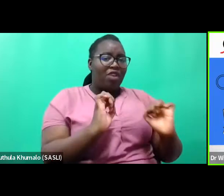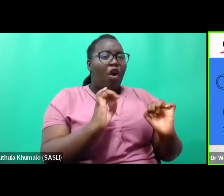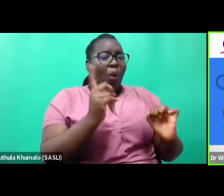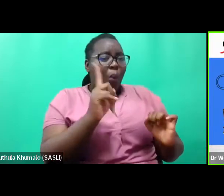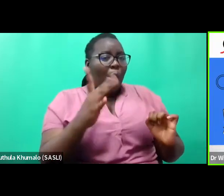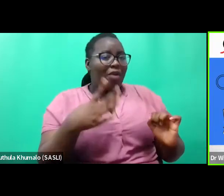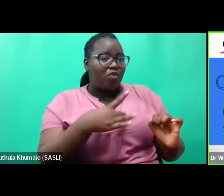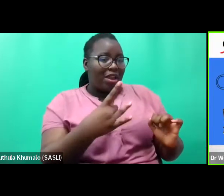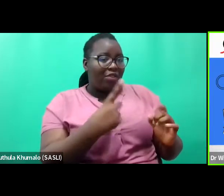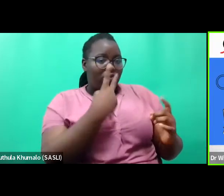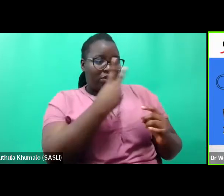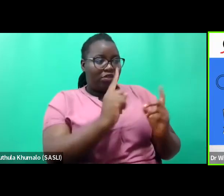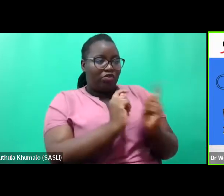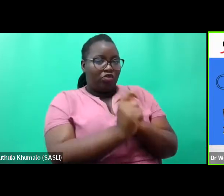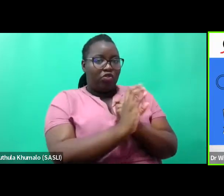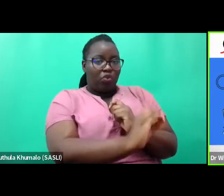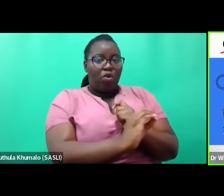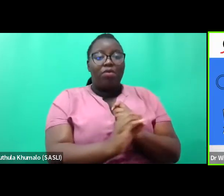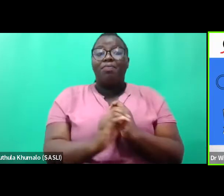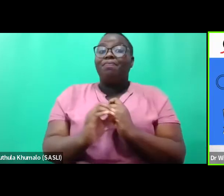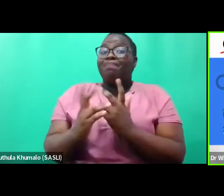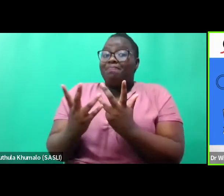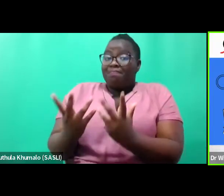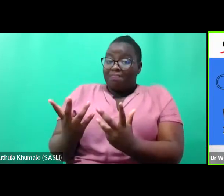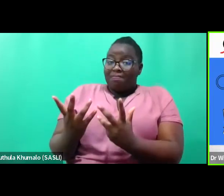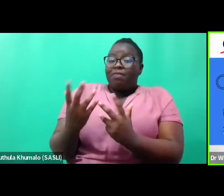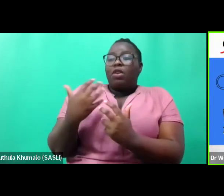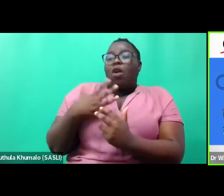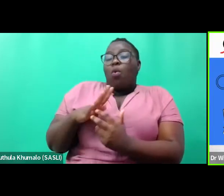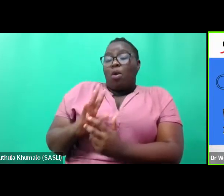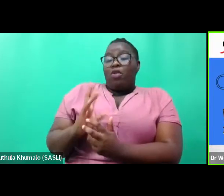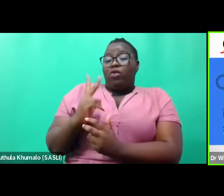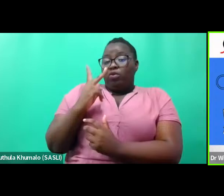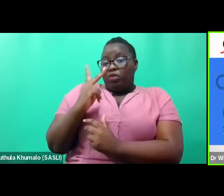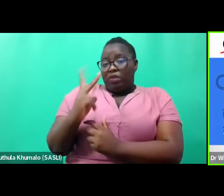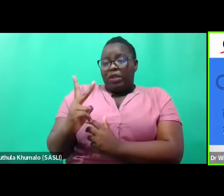in? I would like to see that both